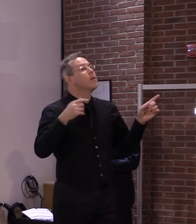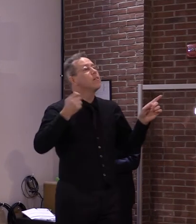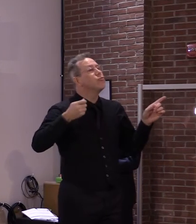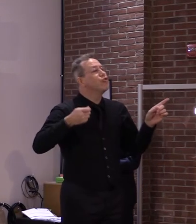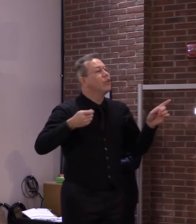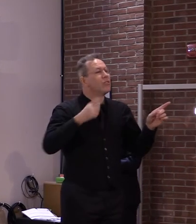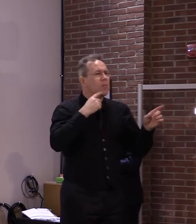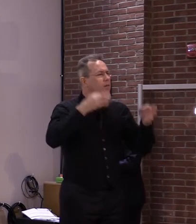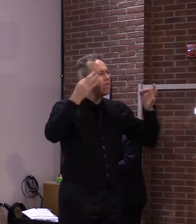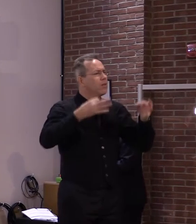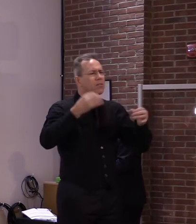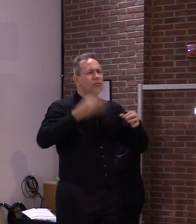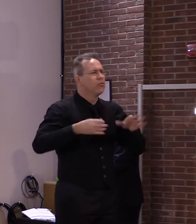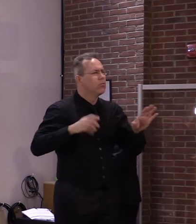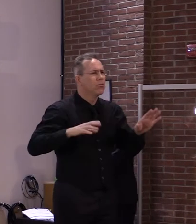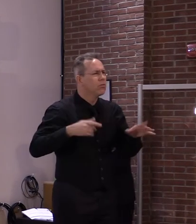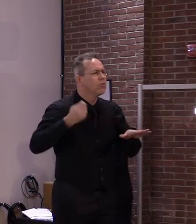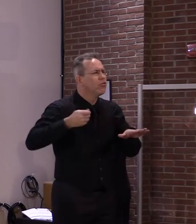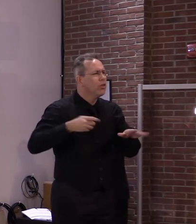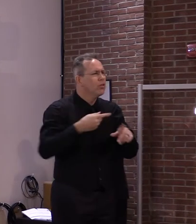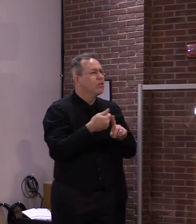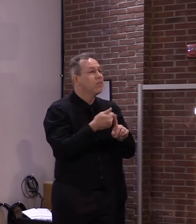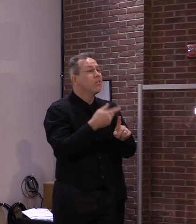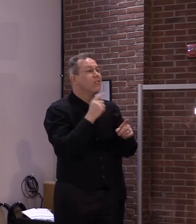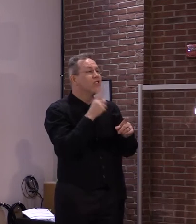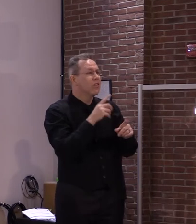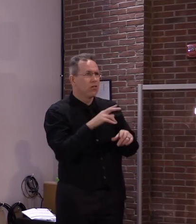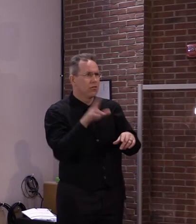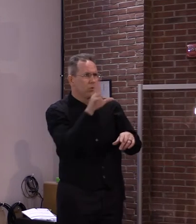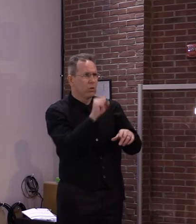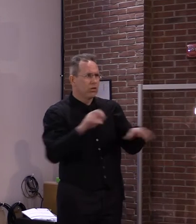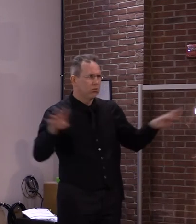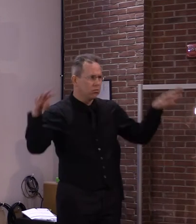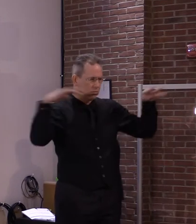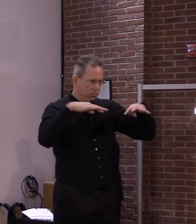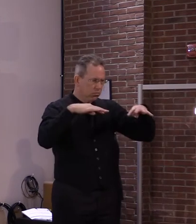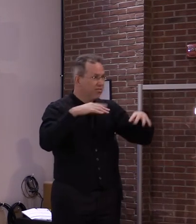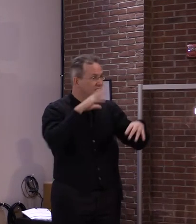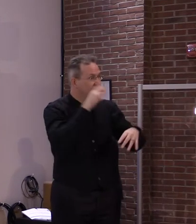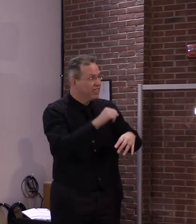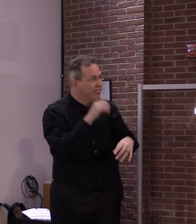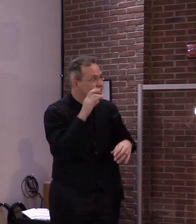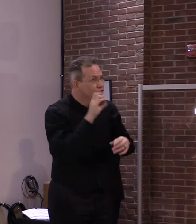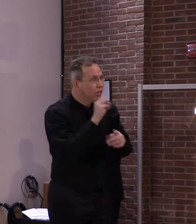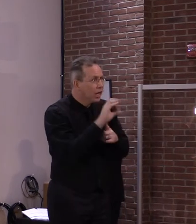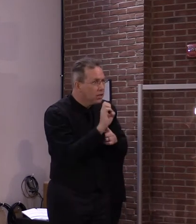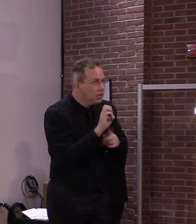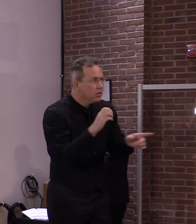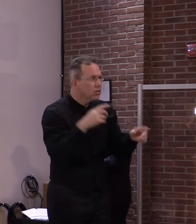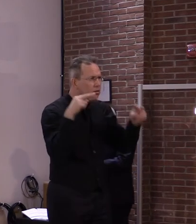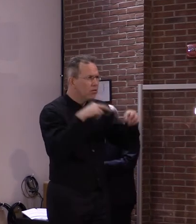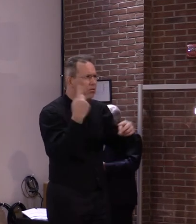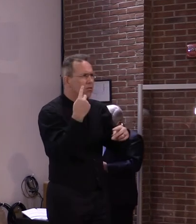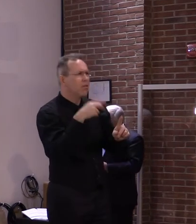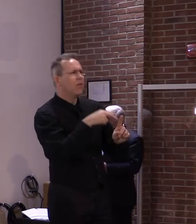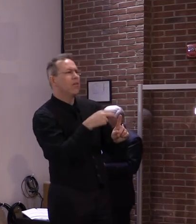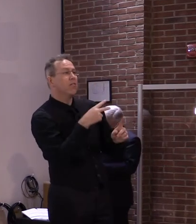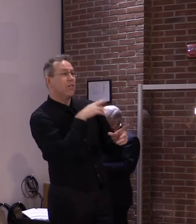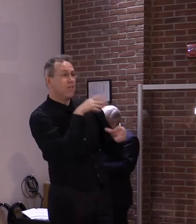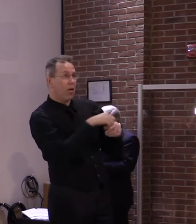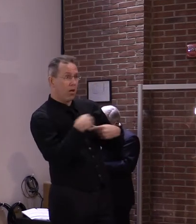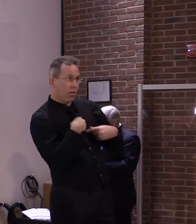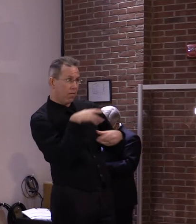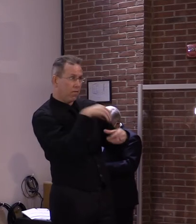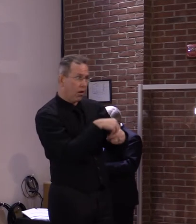uh let's say from vermont's perspective on the subject of active litigation so we'll have to wait to see how the court ultimately reside uh